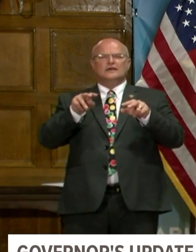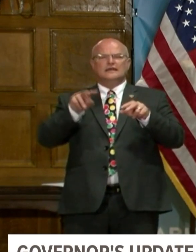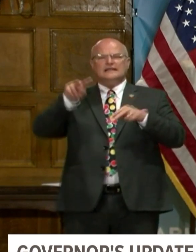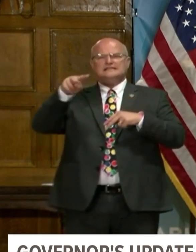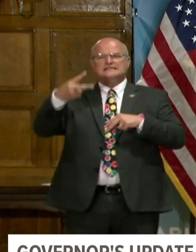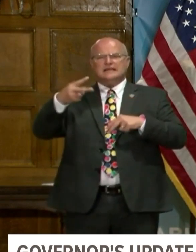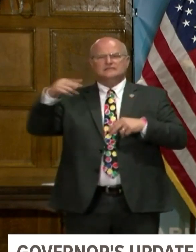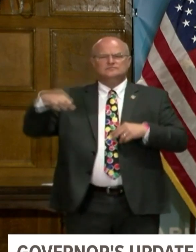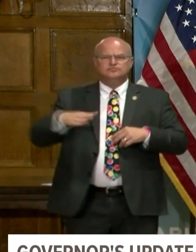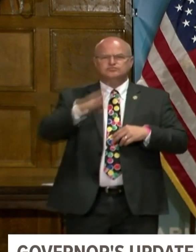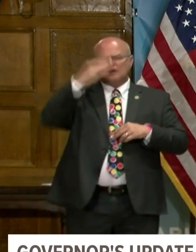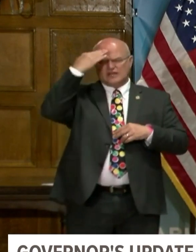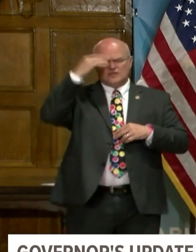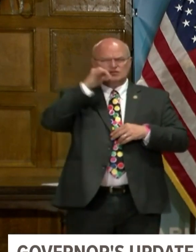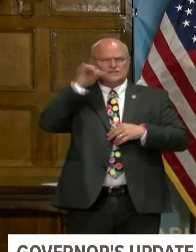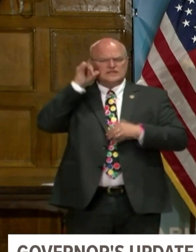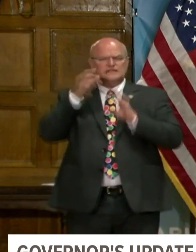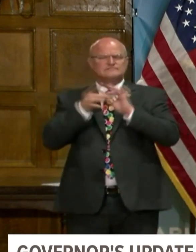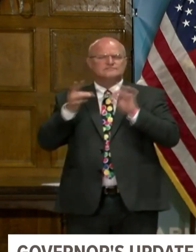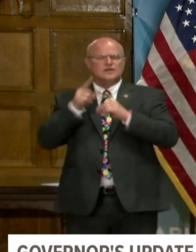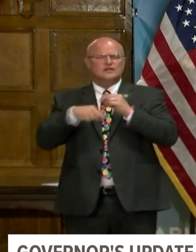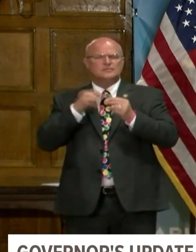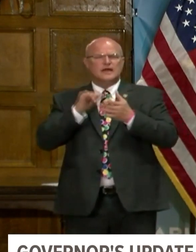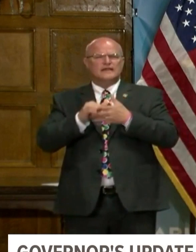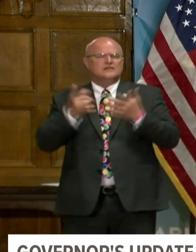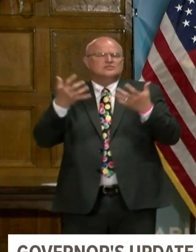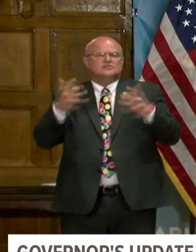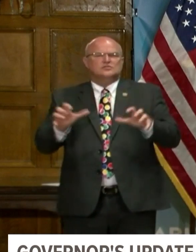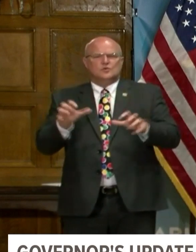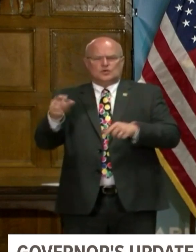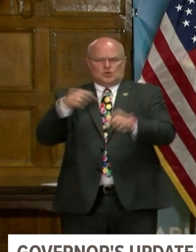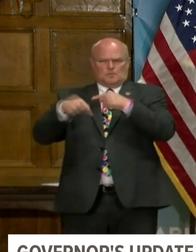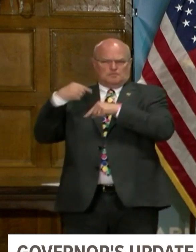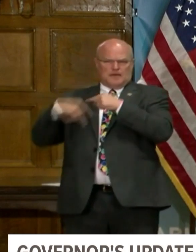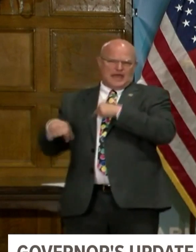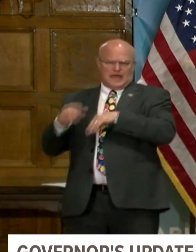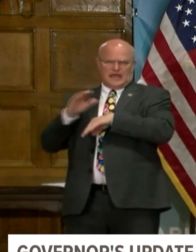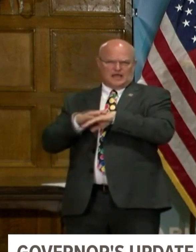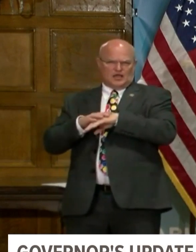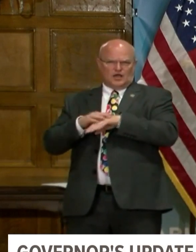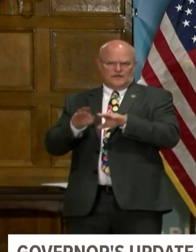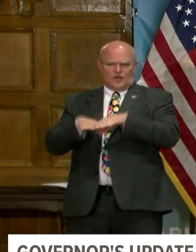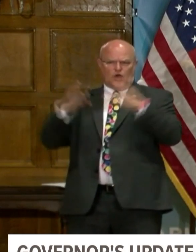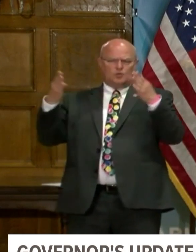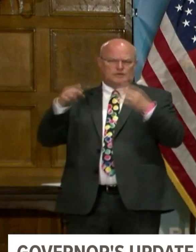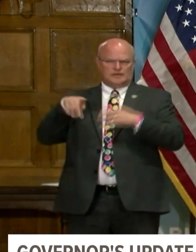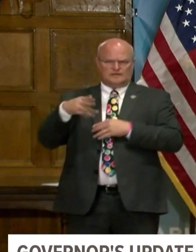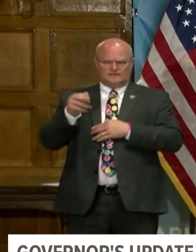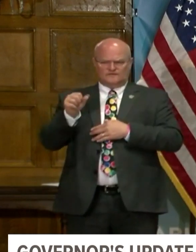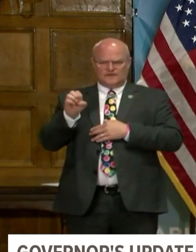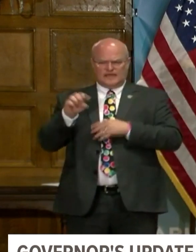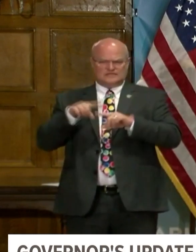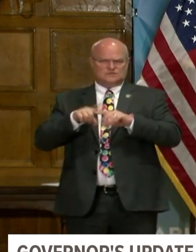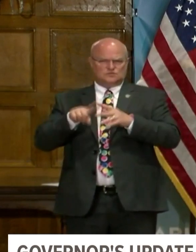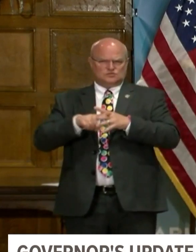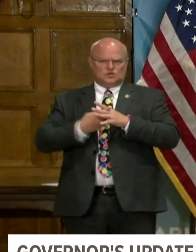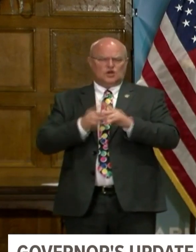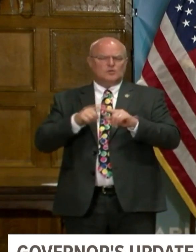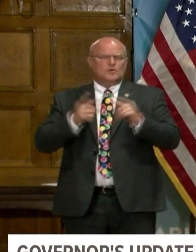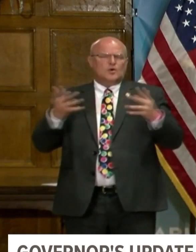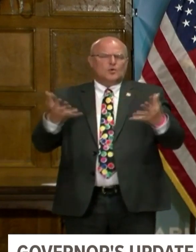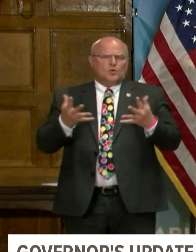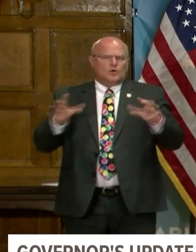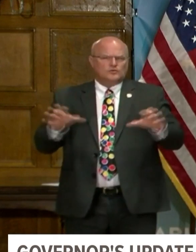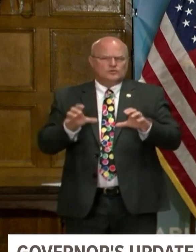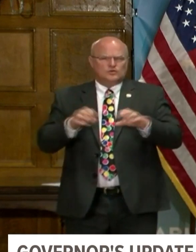second wave. I know yesterday you mentioned that you don't want to go back on the reopening phase that we've started. But what